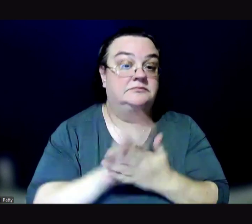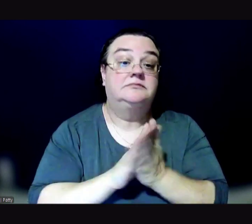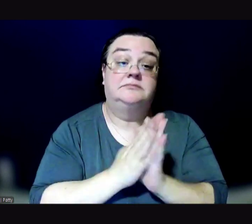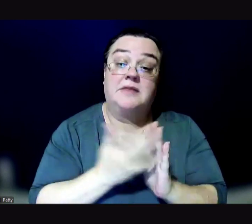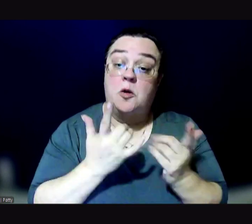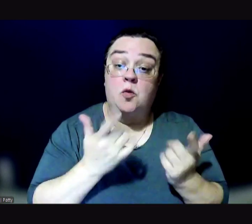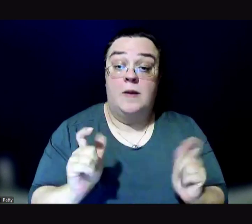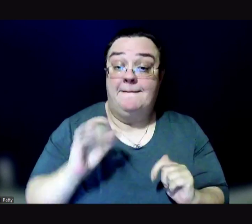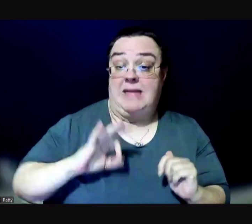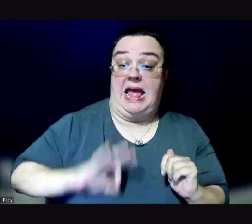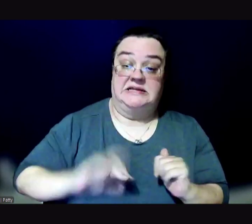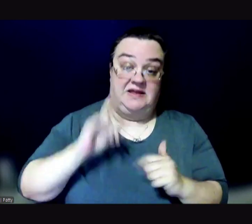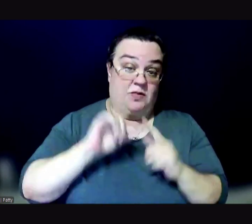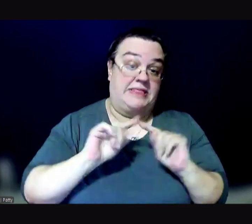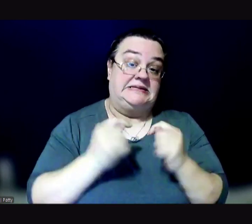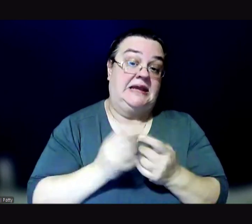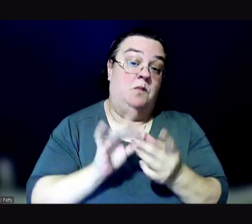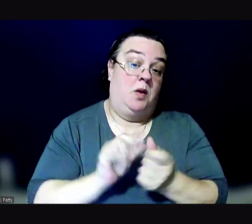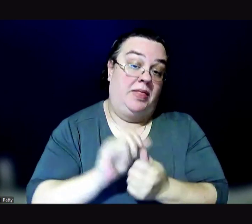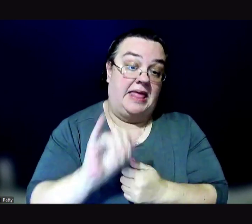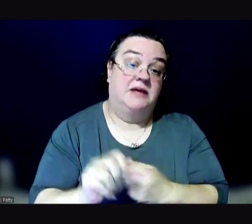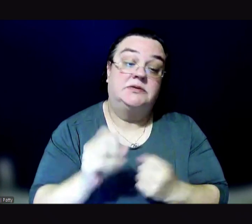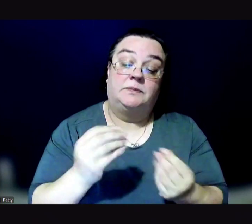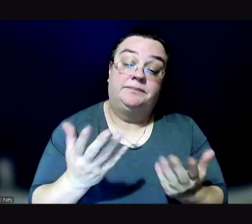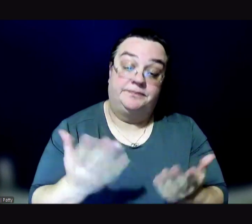team regarding that. So I yield back.